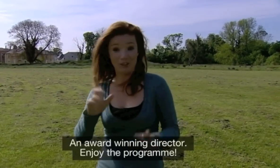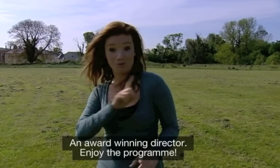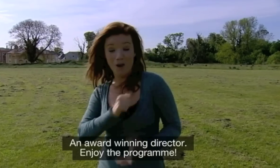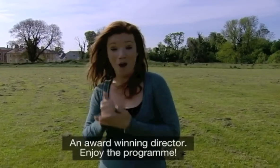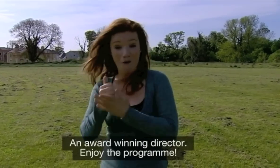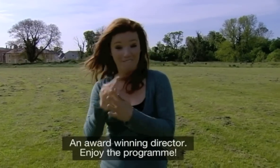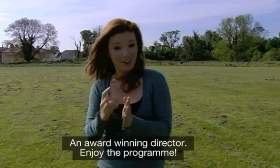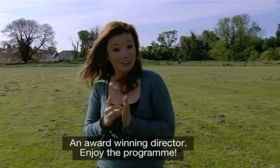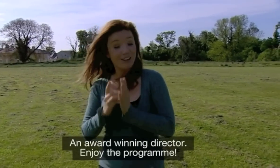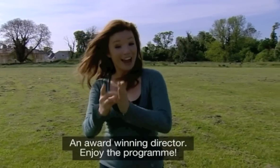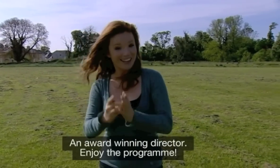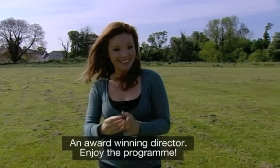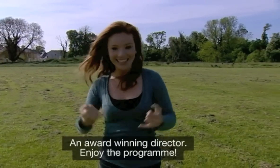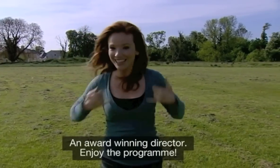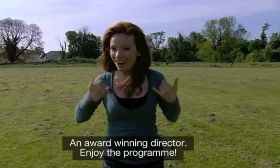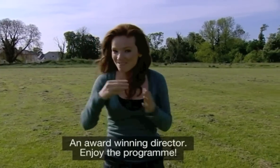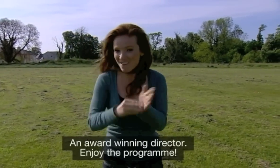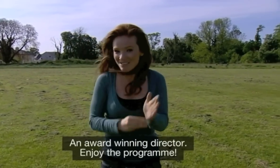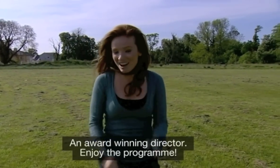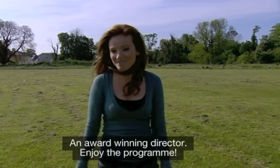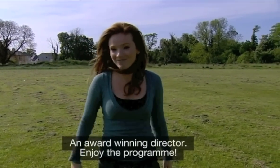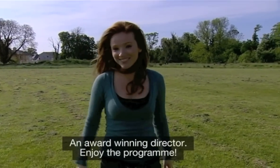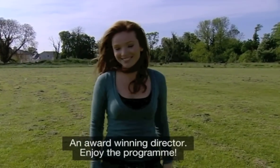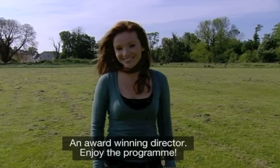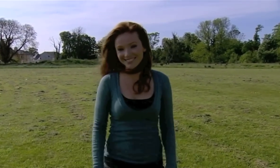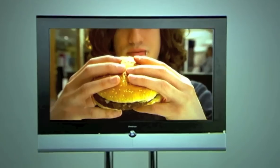award-winning director. Enjoy the programme.